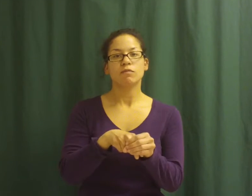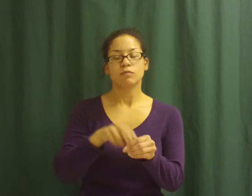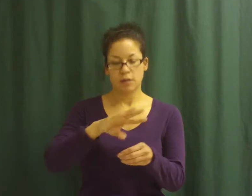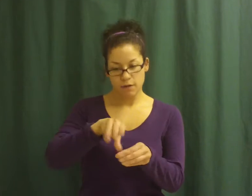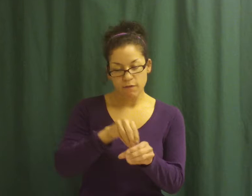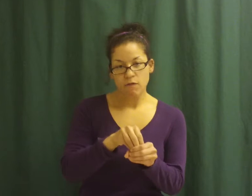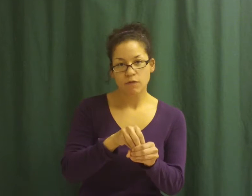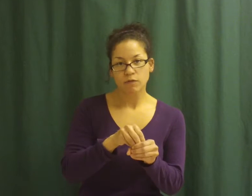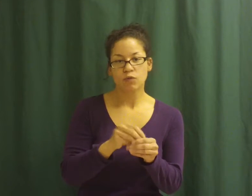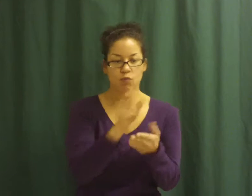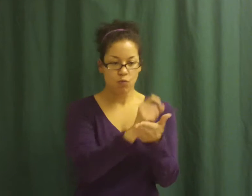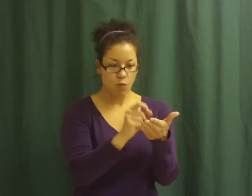world.